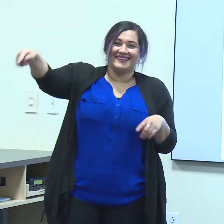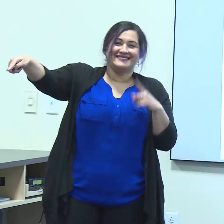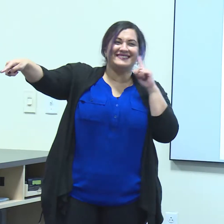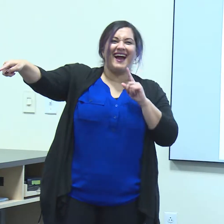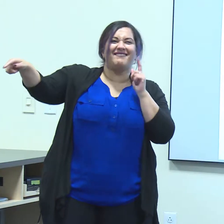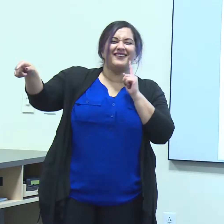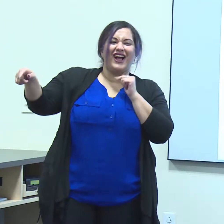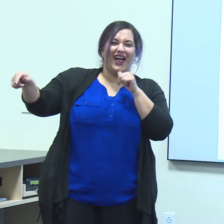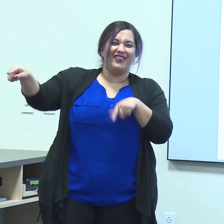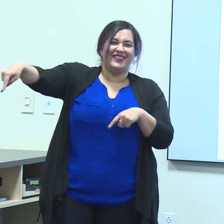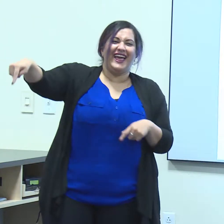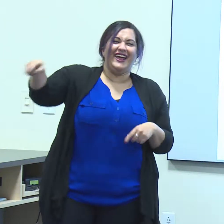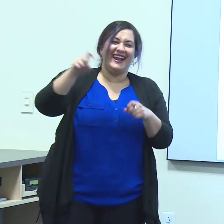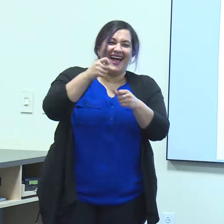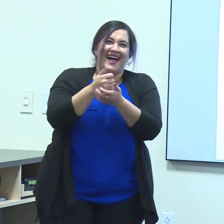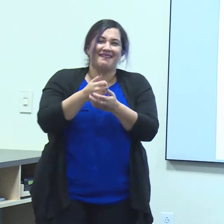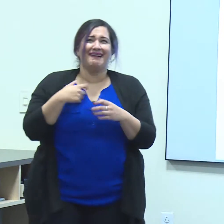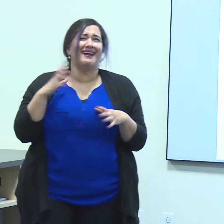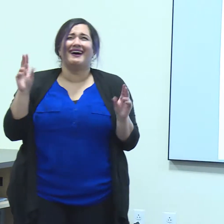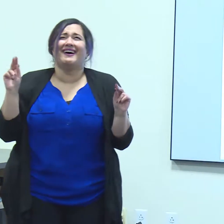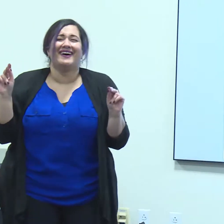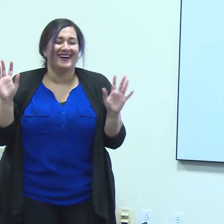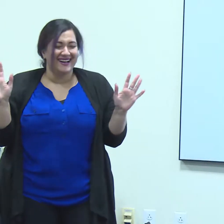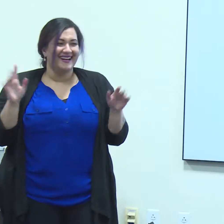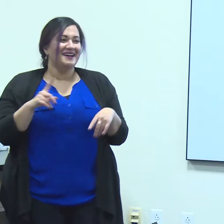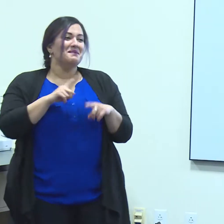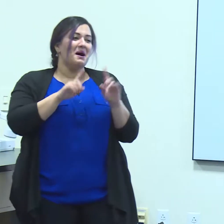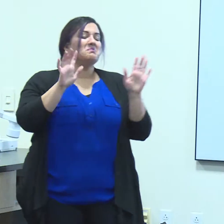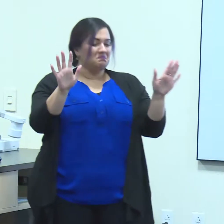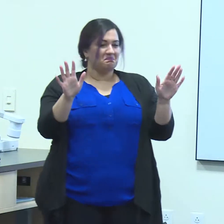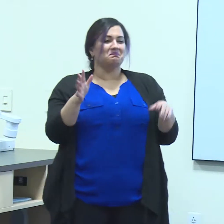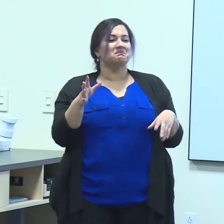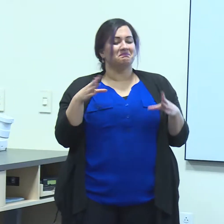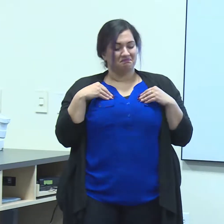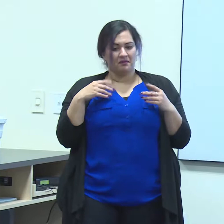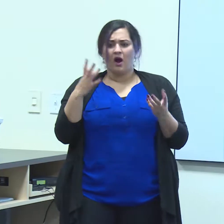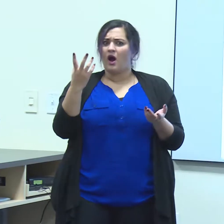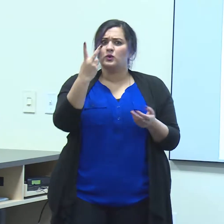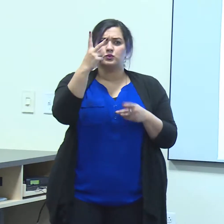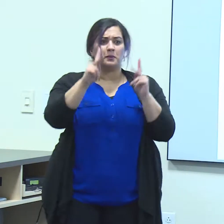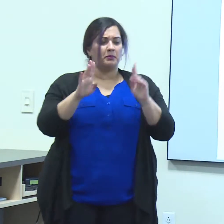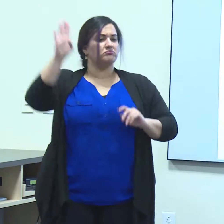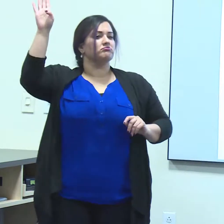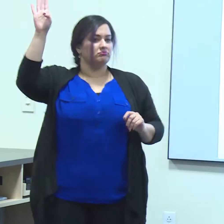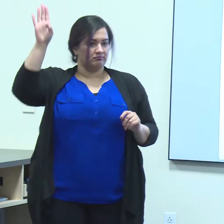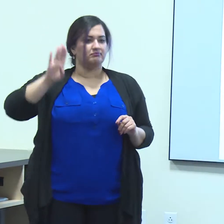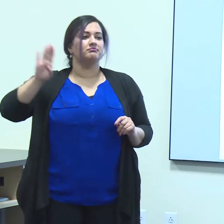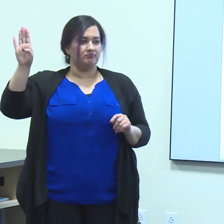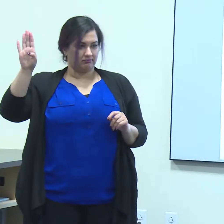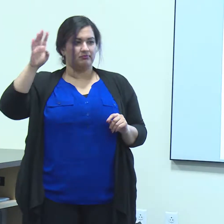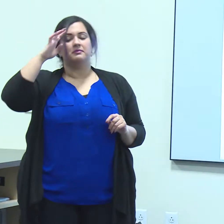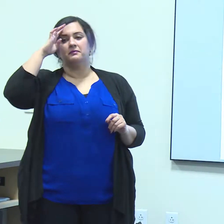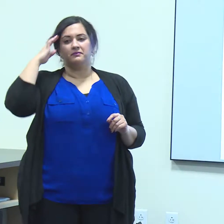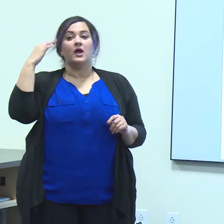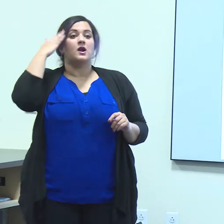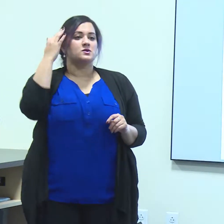Oh, this poor deaf girl, she needs help. And no, that was not the case. But anyway, so 2 students raised their hand.